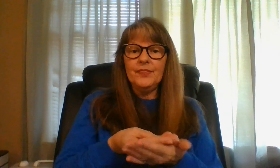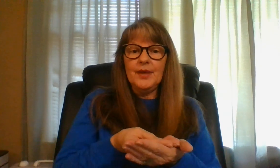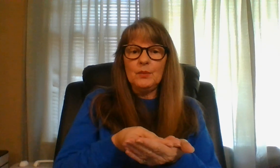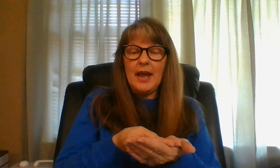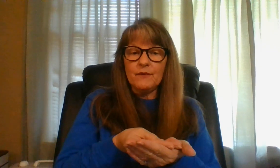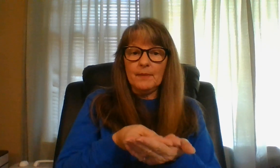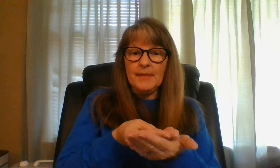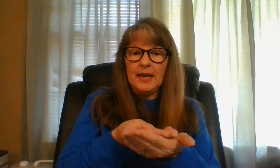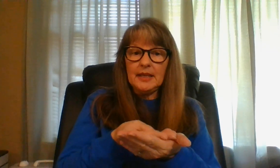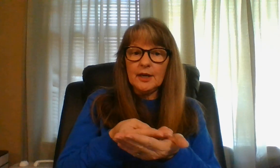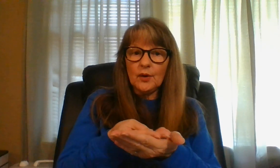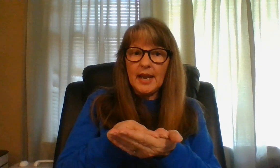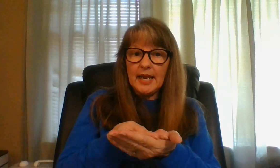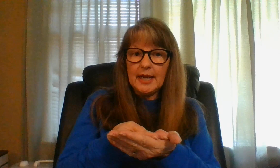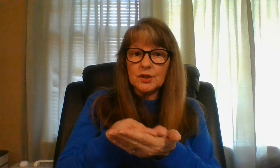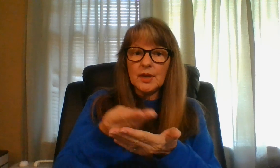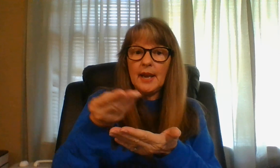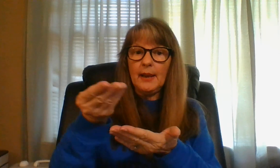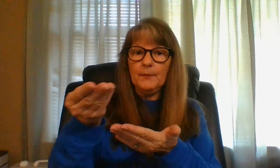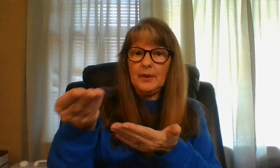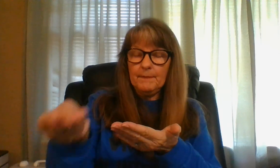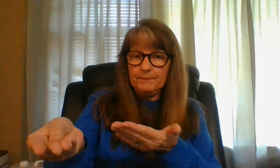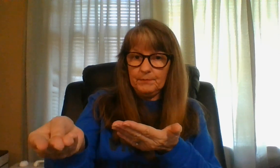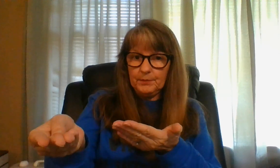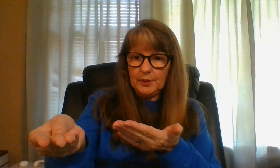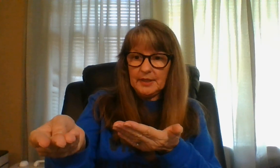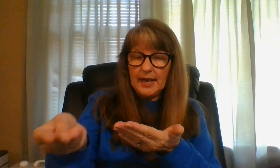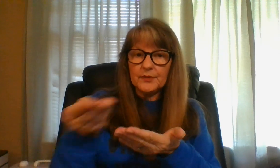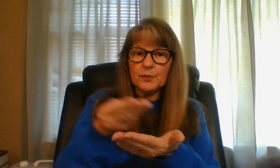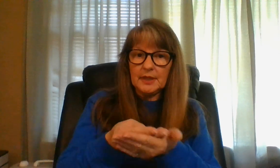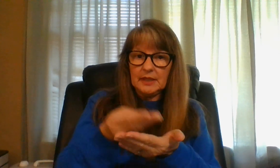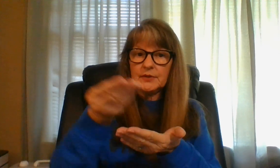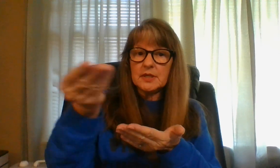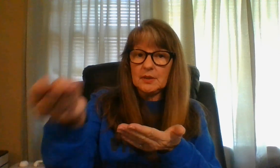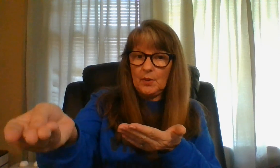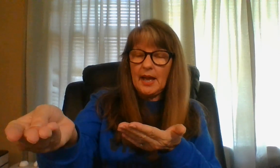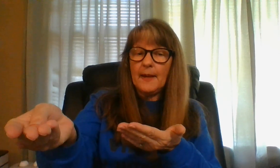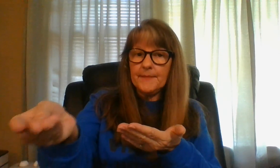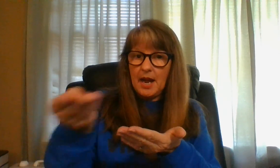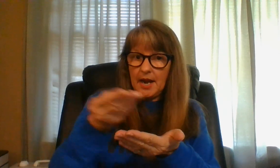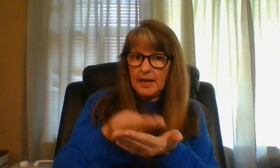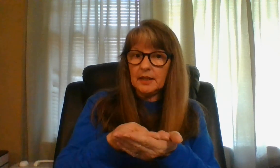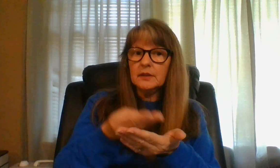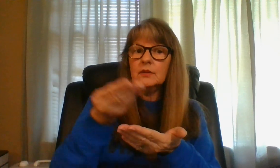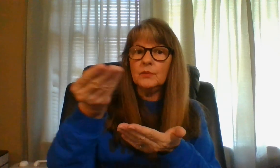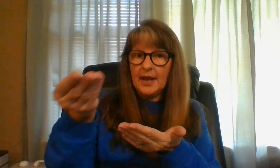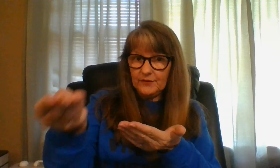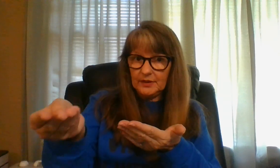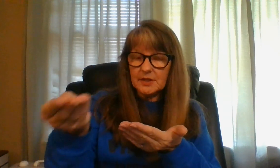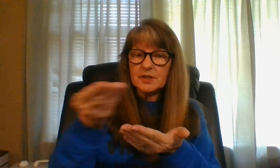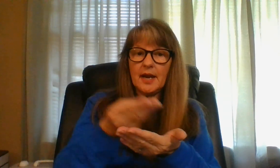And then we have our money in our hand and we put it out there. We're going to give it to someone. I buy. We have done the